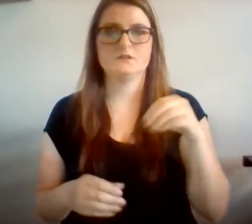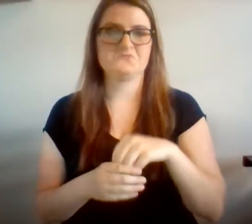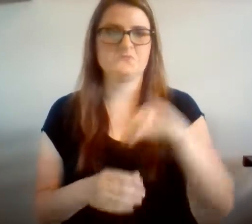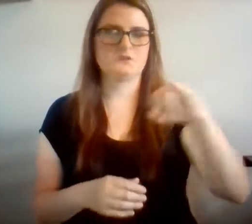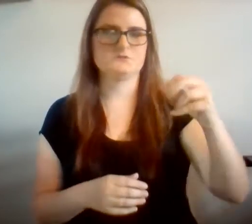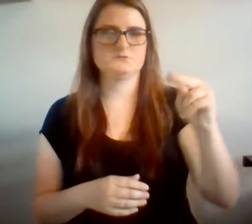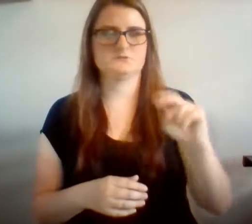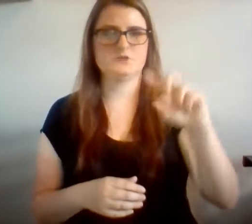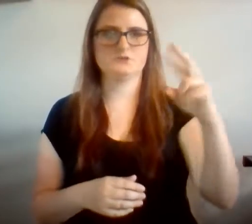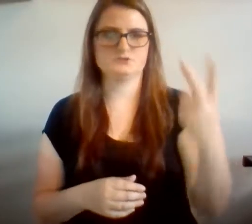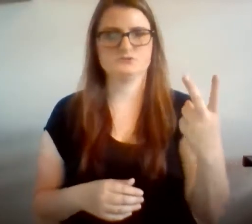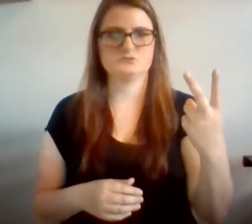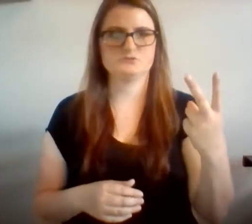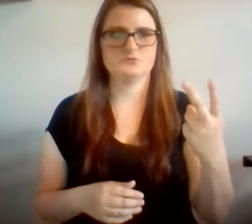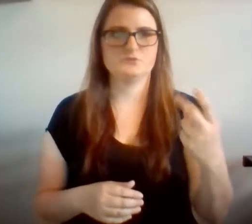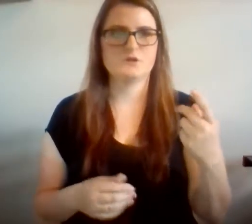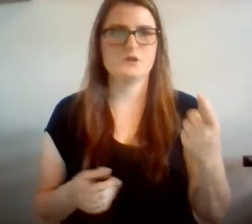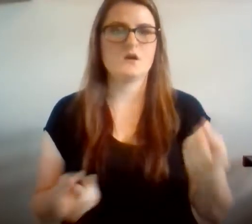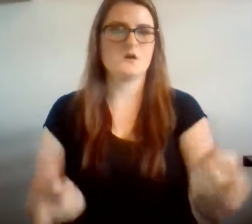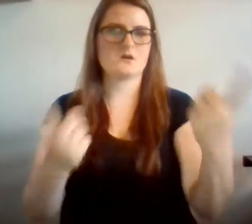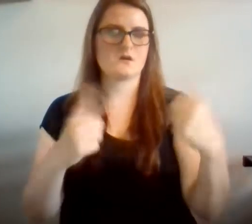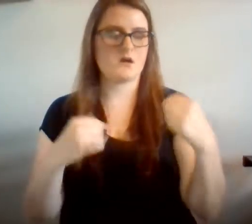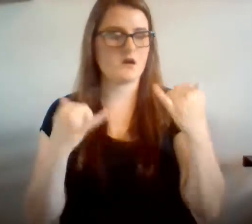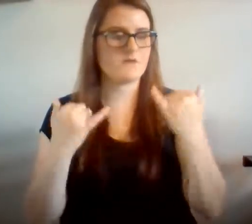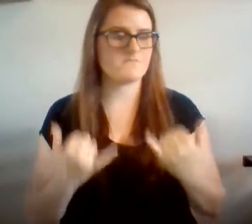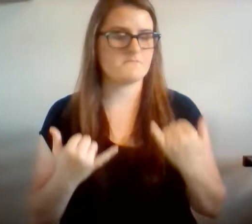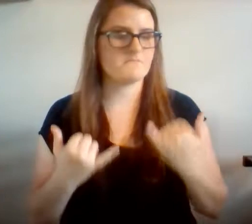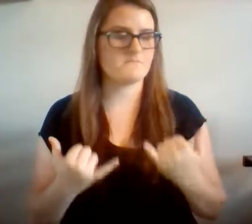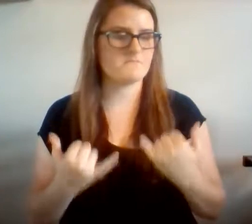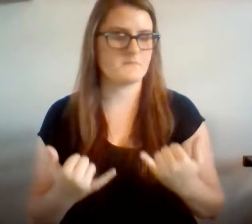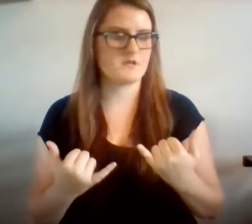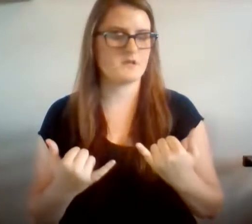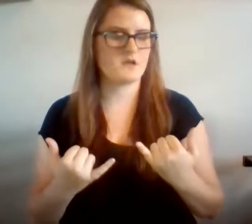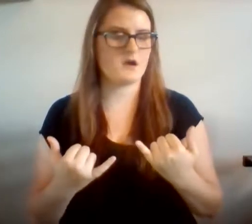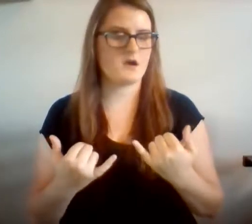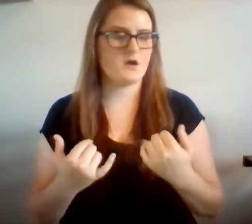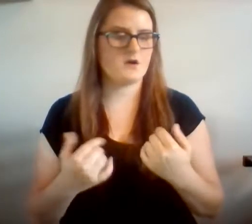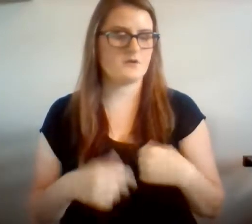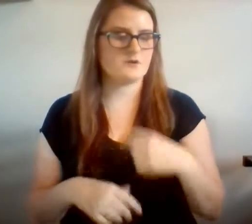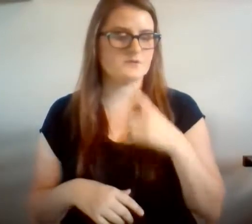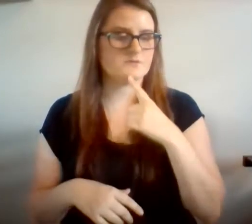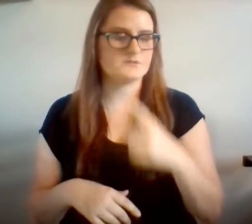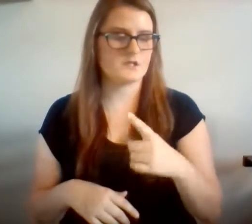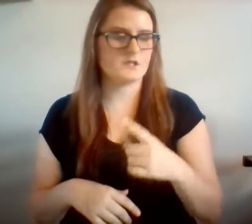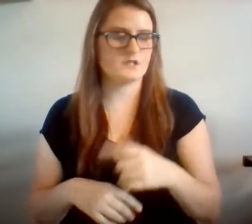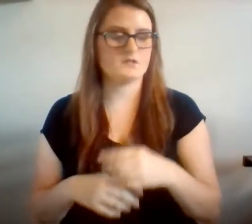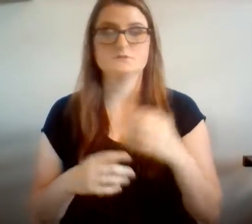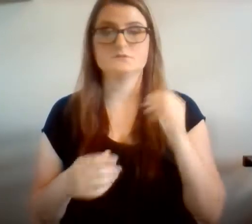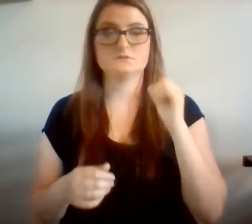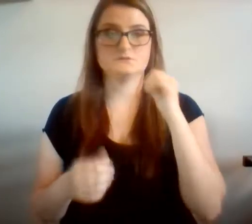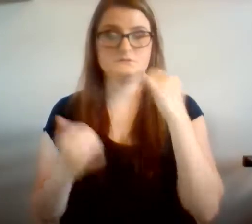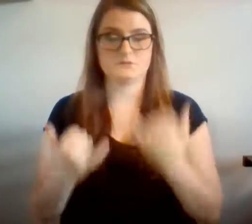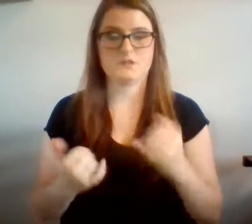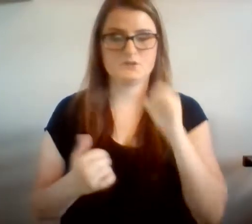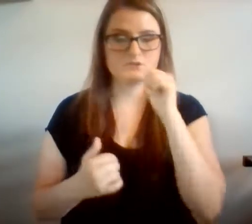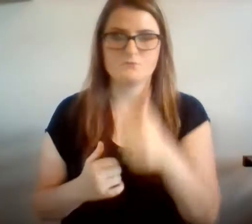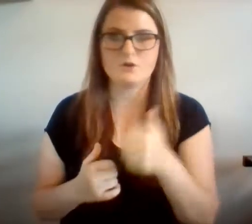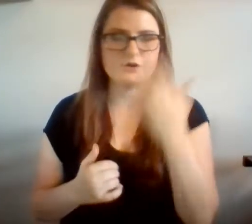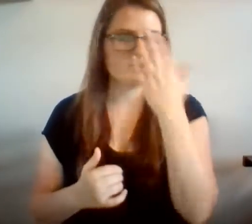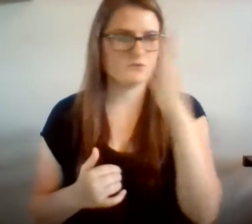go into such and such a town and spend a year there and trade and make profit. Yet you do not know what tomorrow will bring. What is your life? For you are a mist